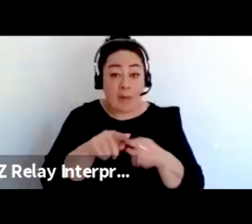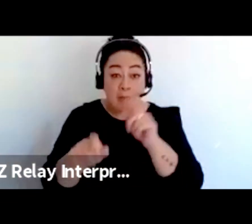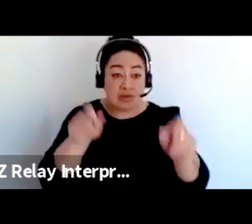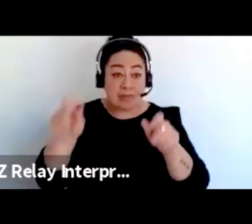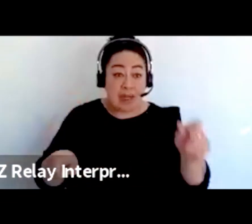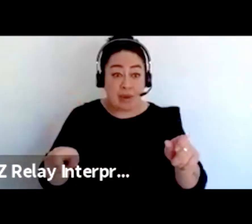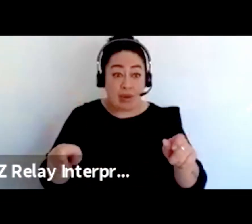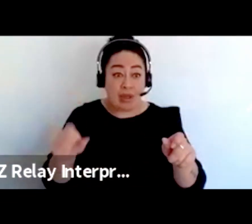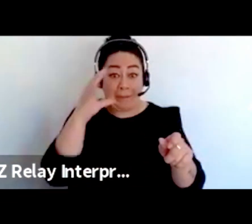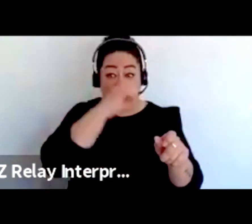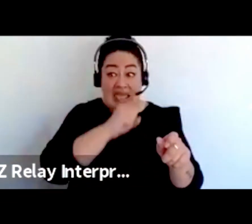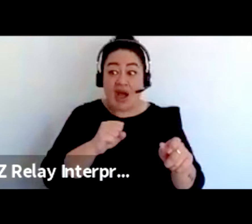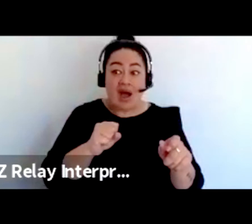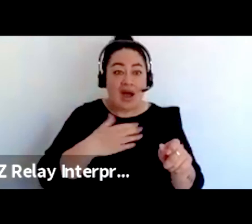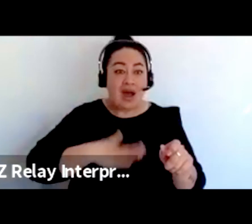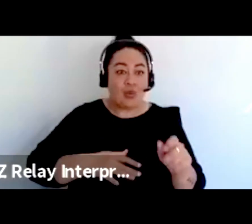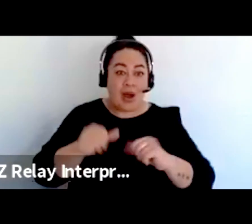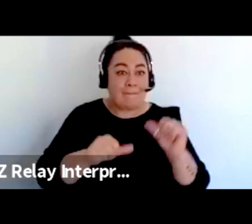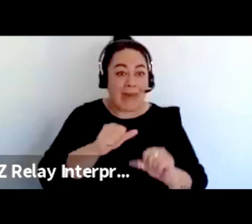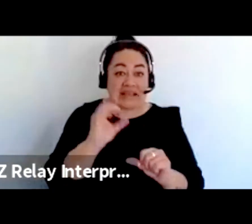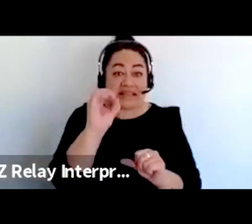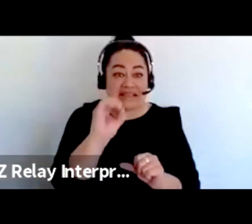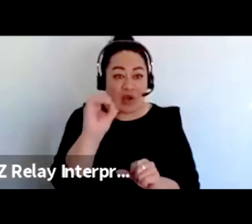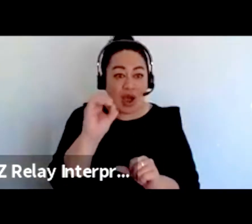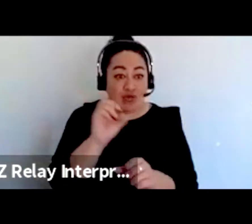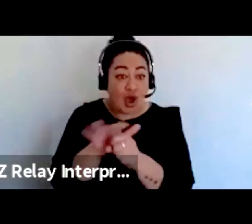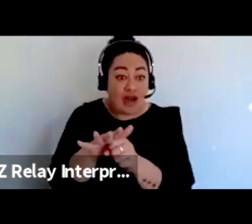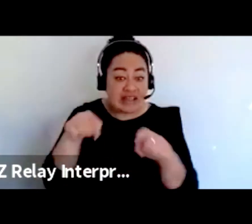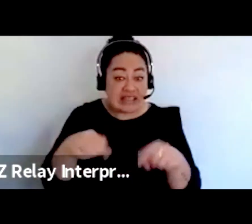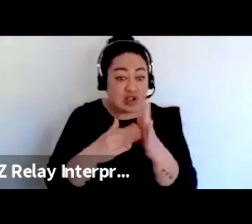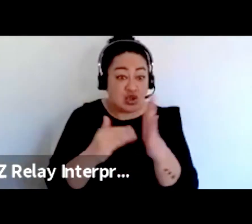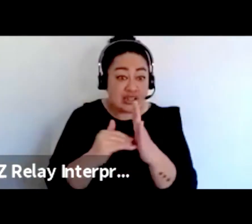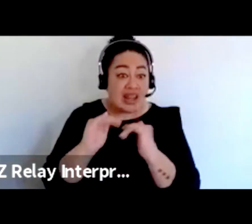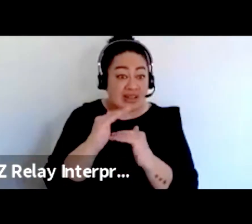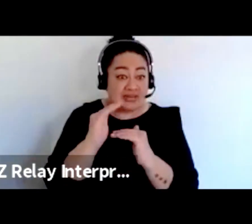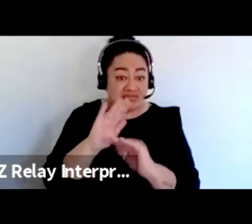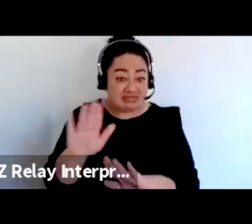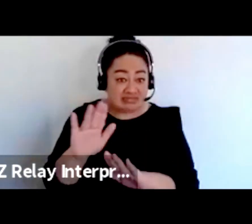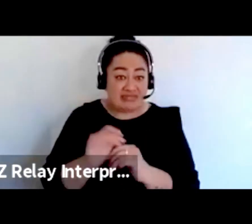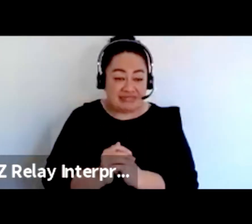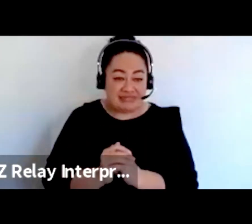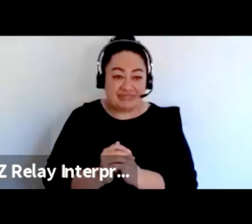That's probably not likely. And at some point, we were always going to get COVID here in